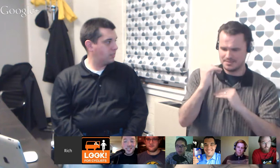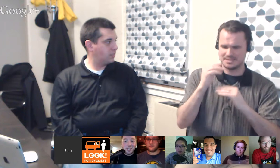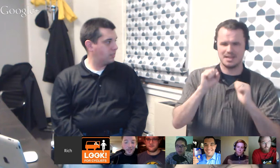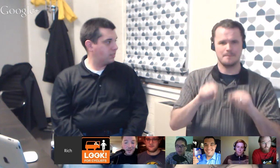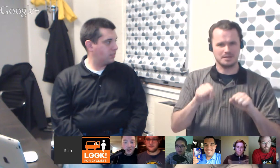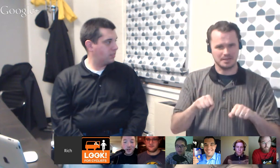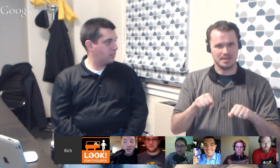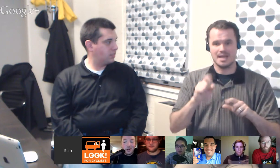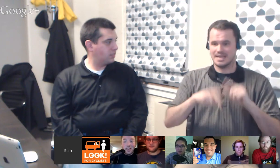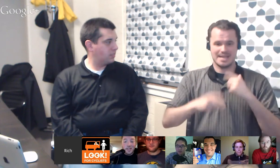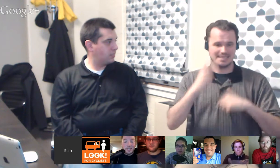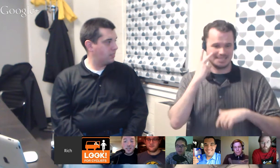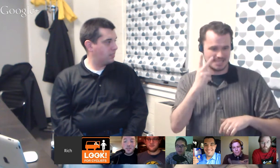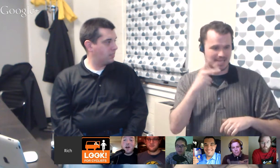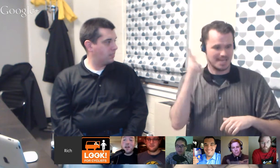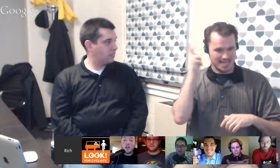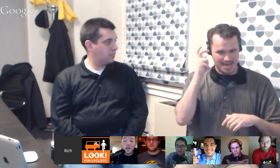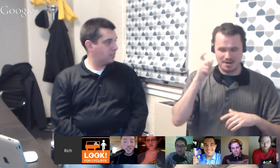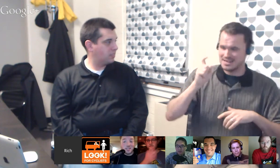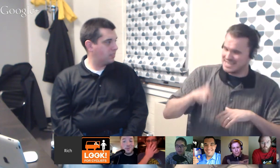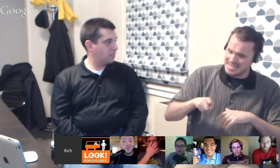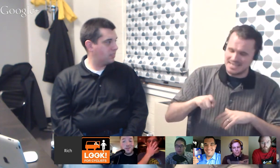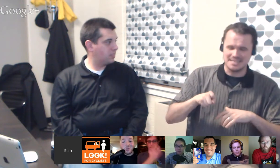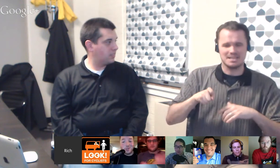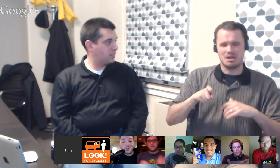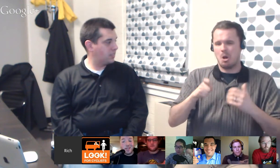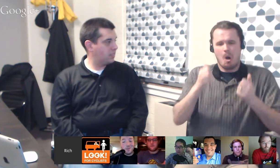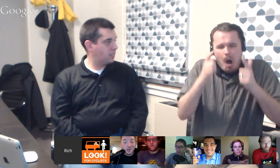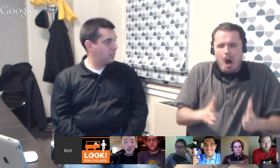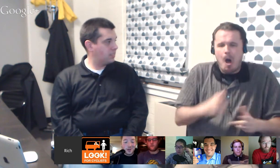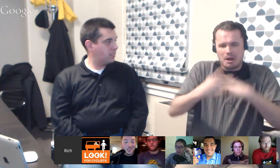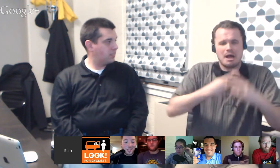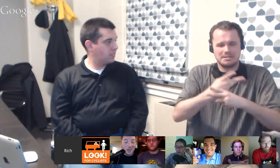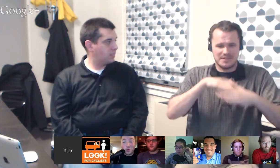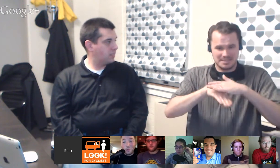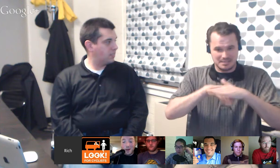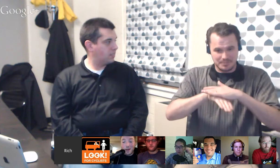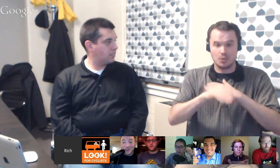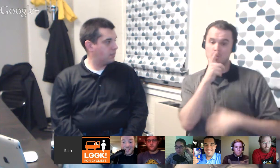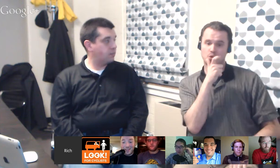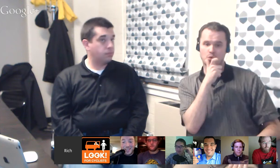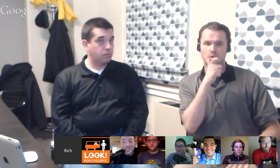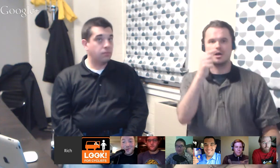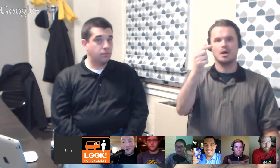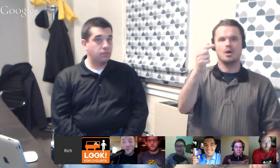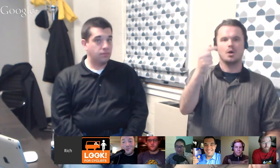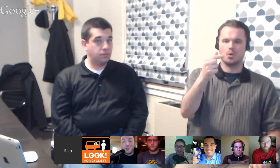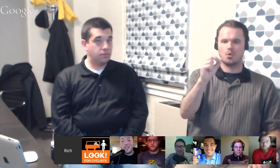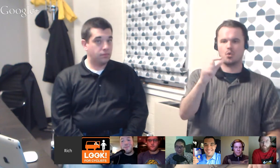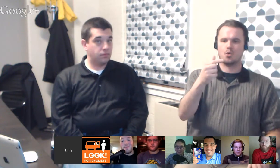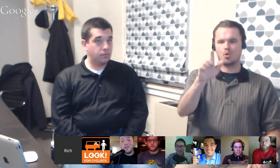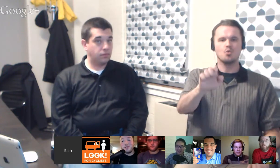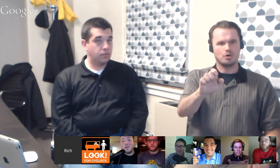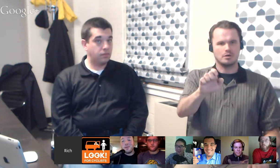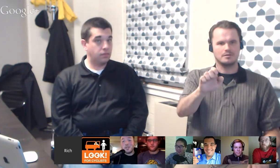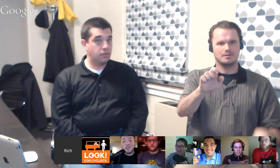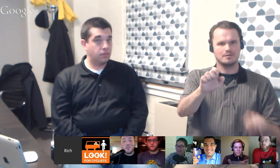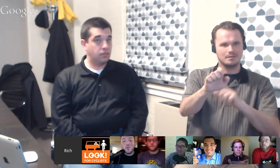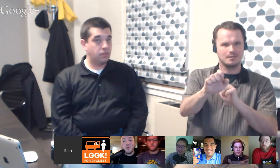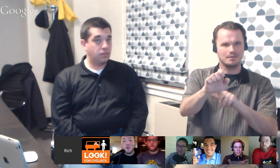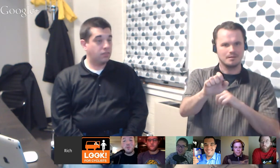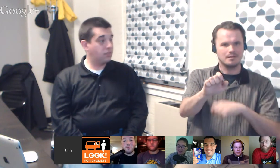visitor can't see or hear and needs tons of accessibility features, and that visitor is like a Google bot, right? So would you say that making your